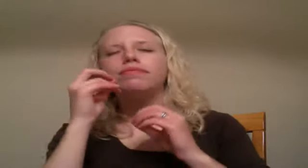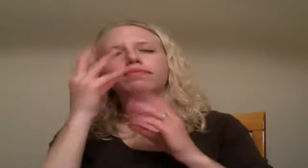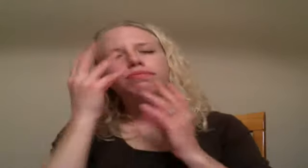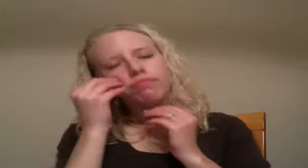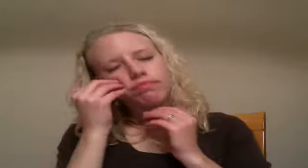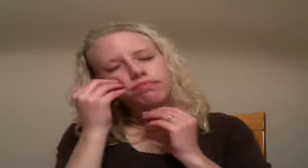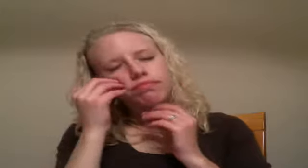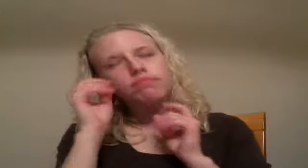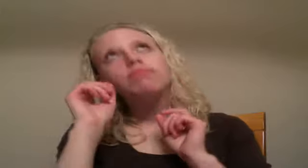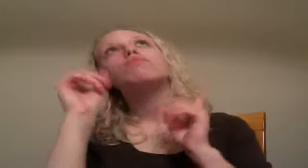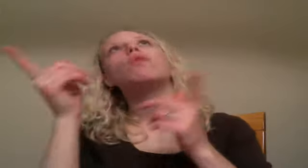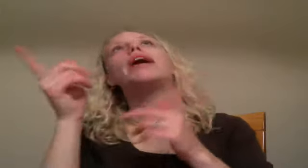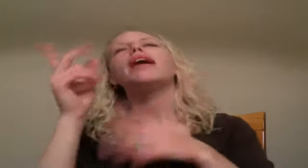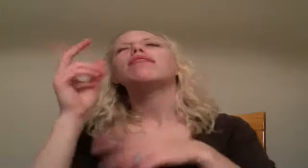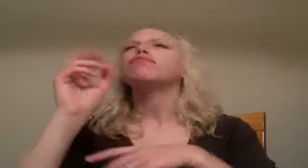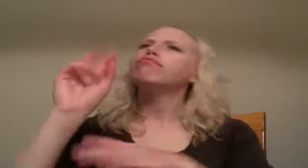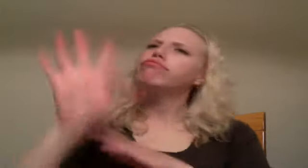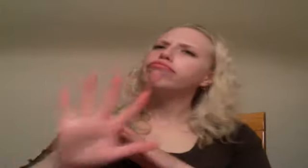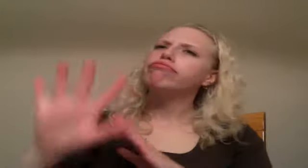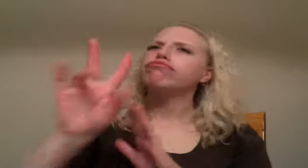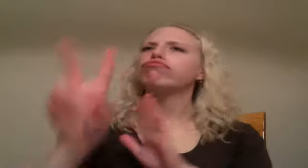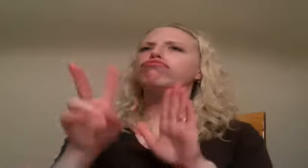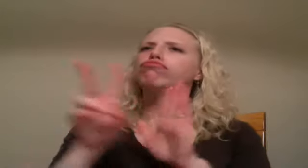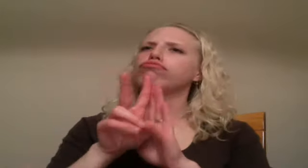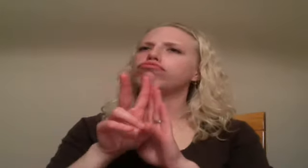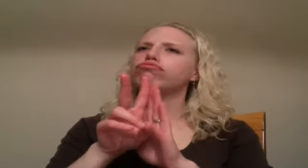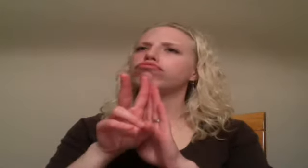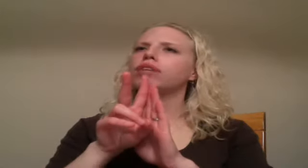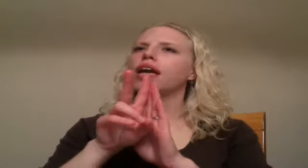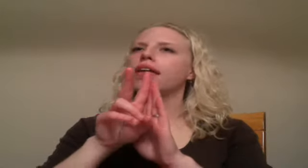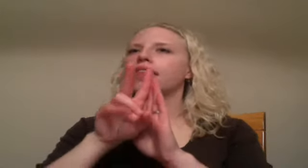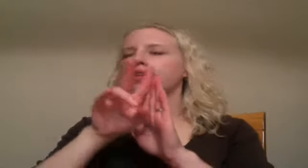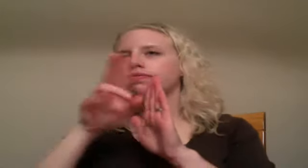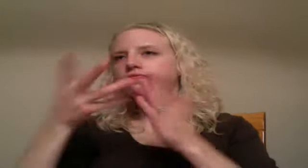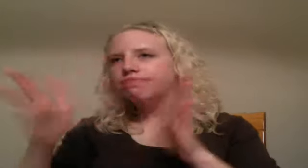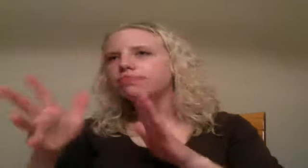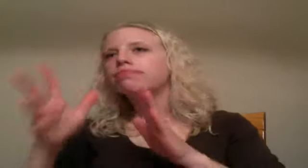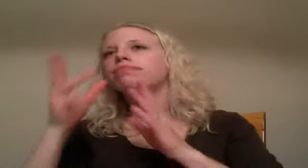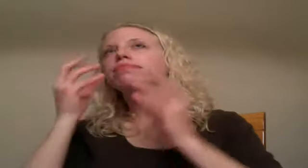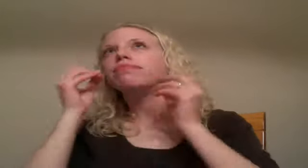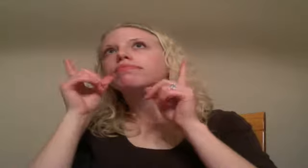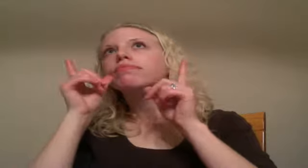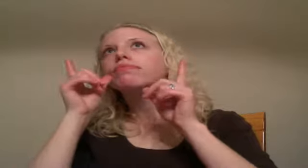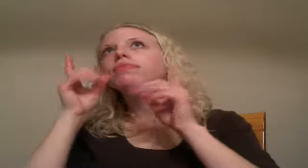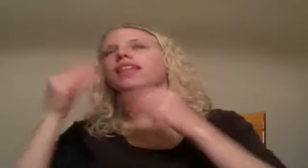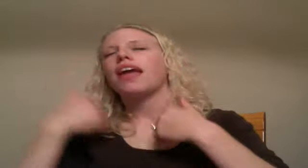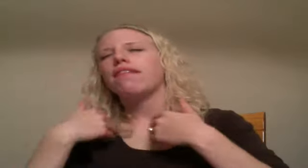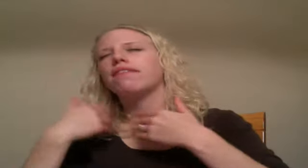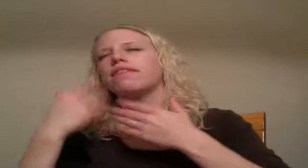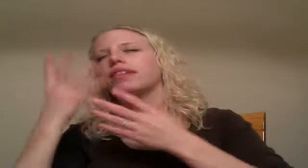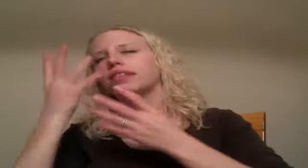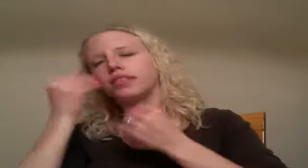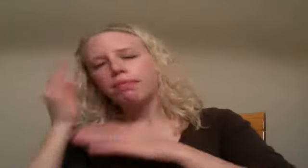of meditative quiet in bed. And during this time, there's a surge of prolactin, the likes of which a modern day